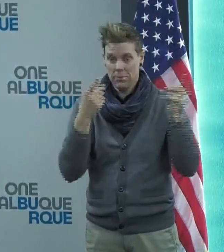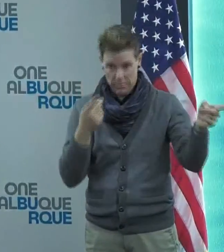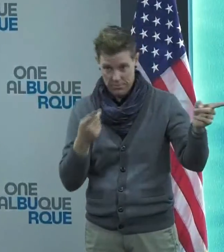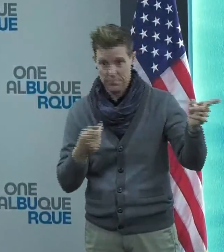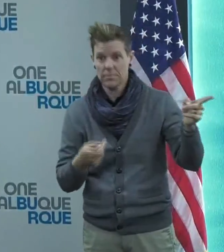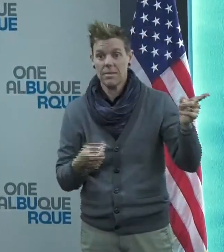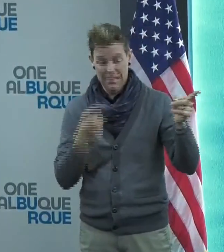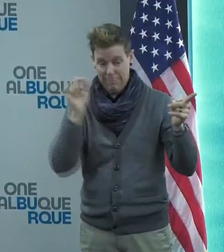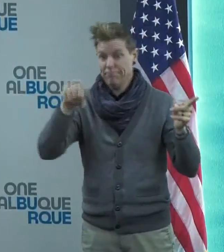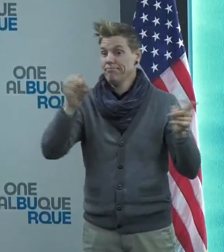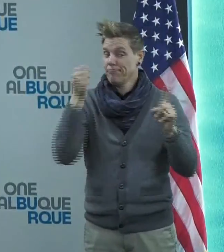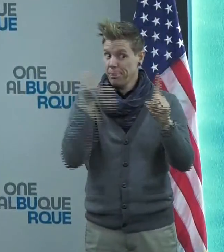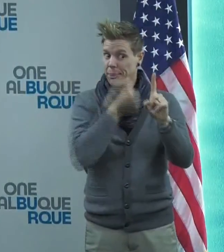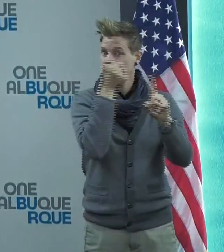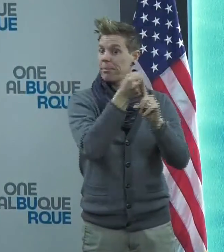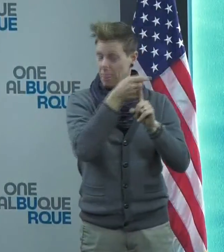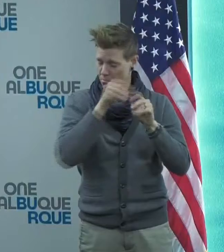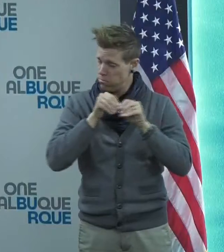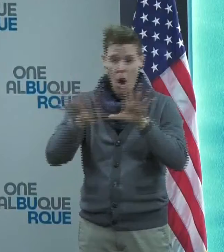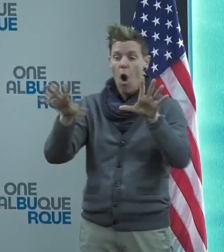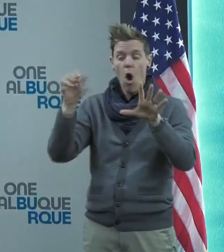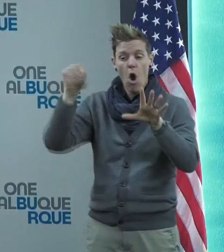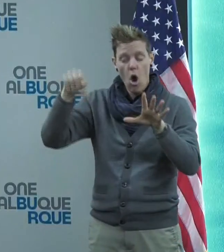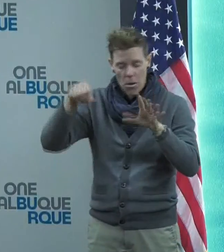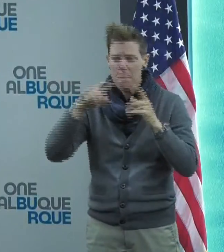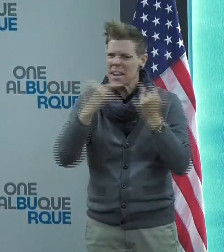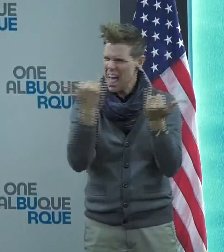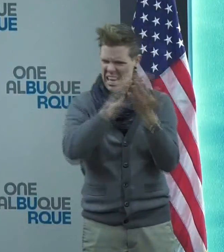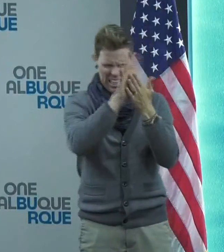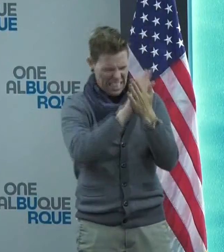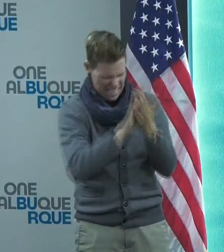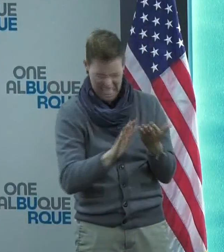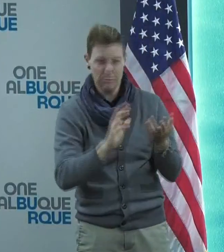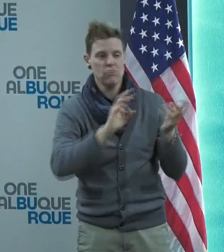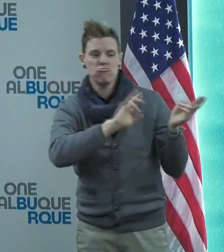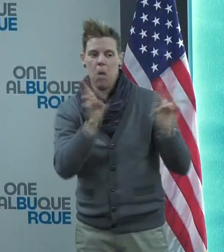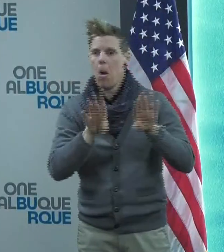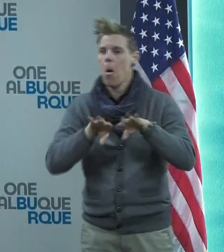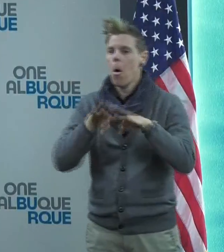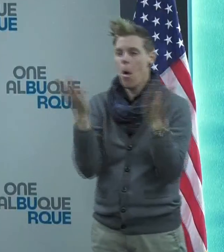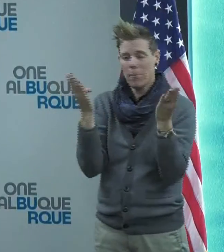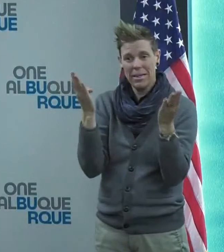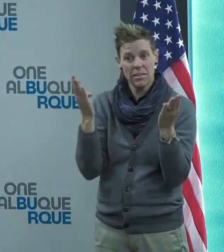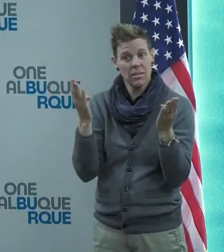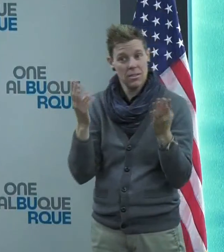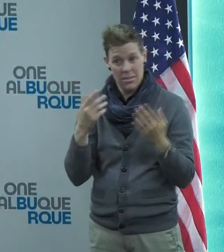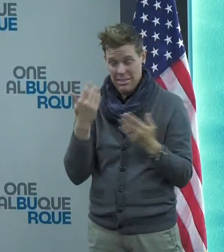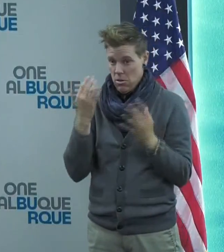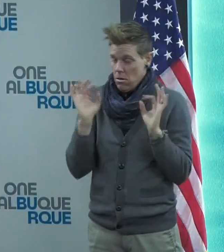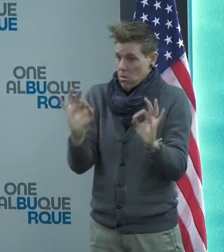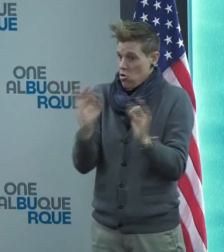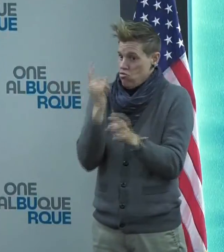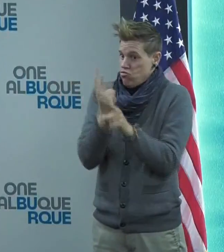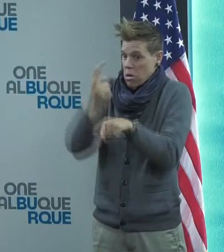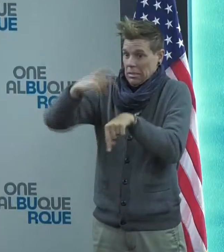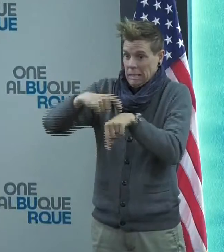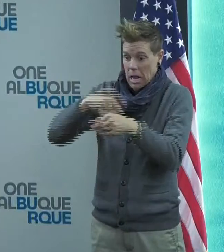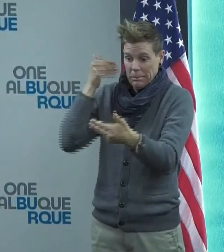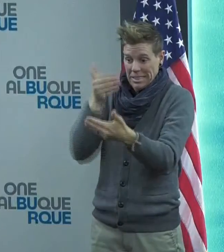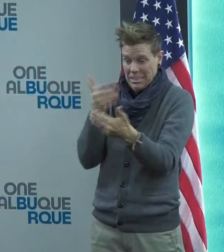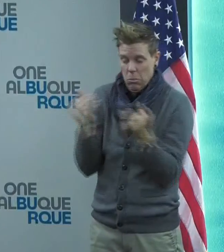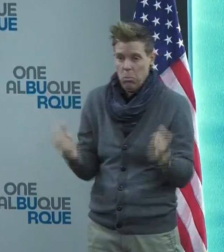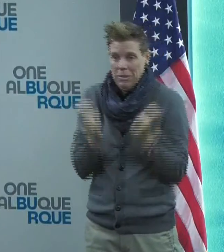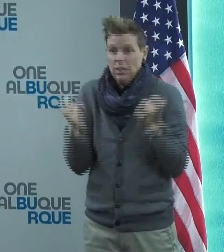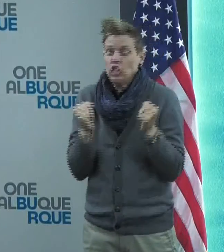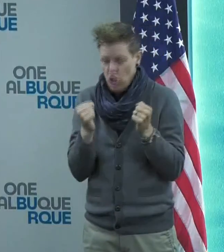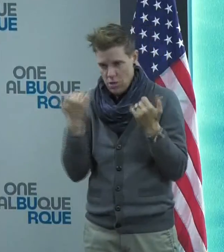reopen it on Sunday, and that was right before the cold weather hit. So that shelter remains open to anyone who needs to use it, and we certainly want